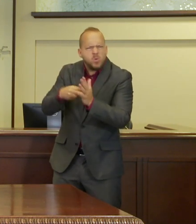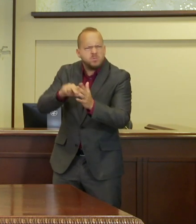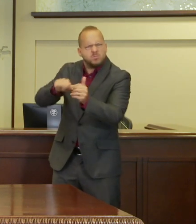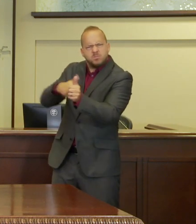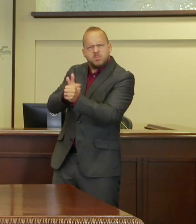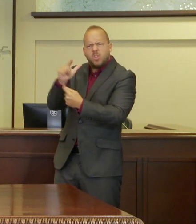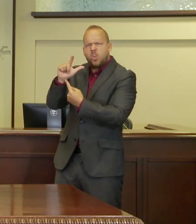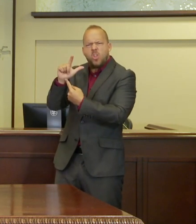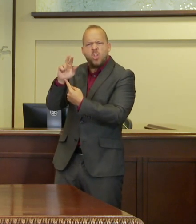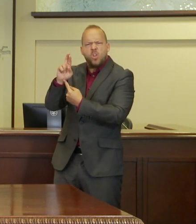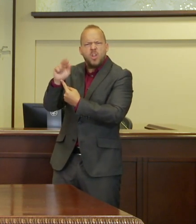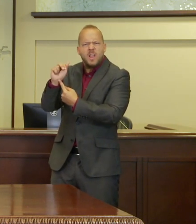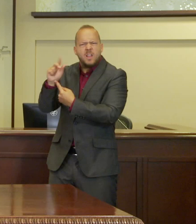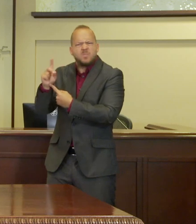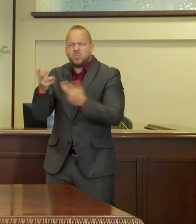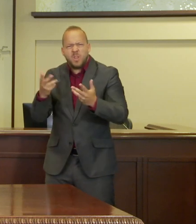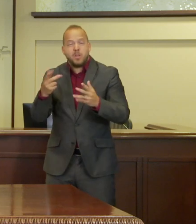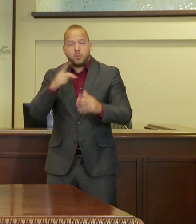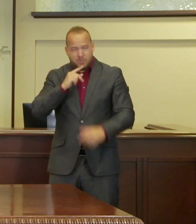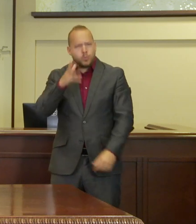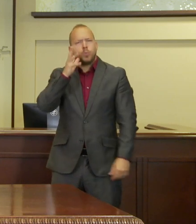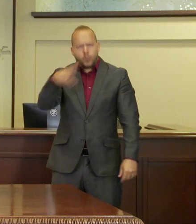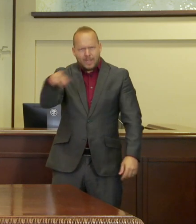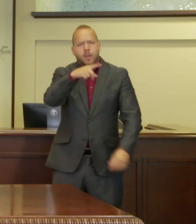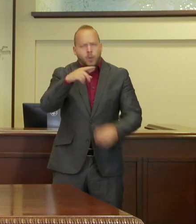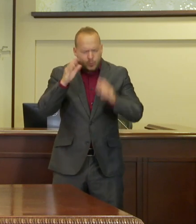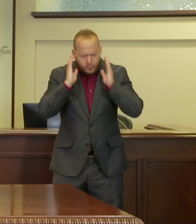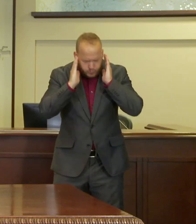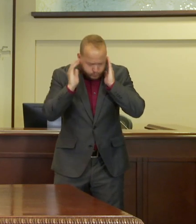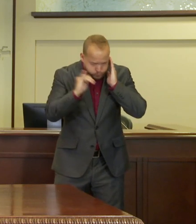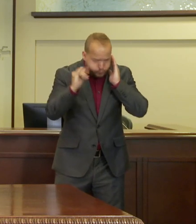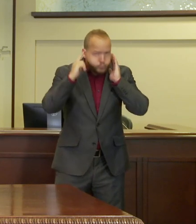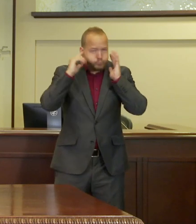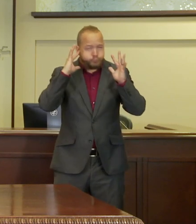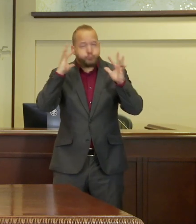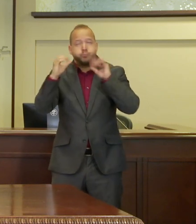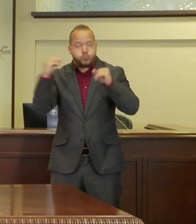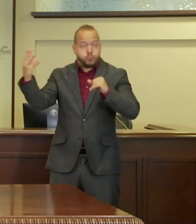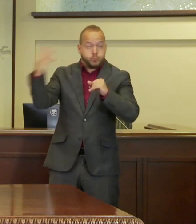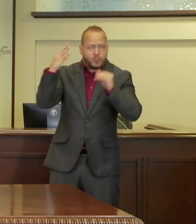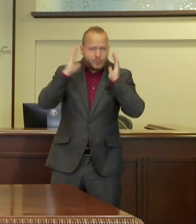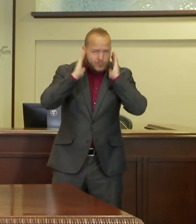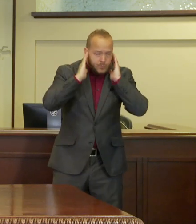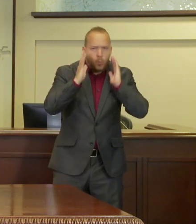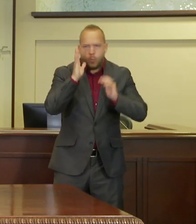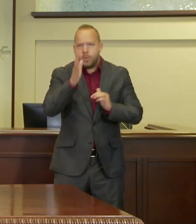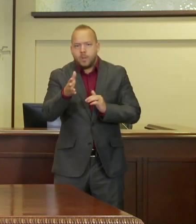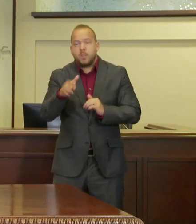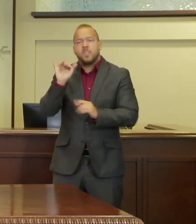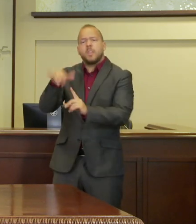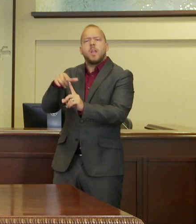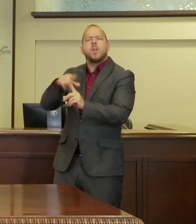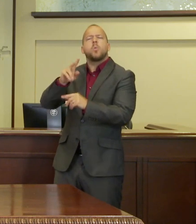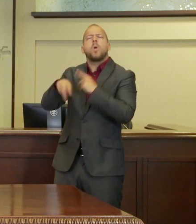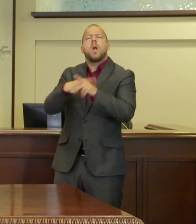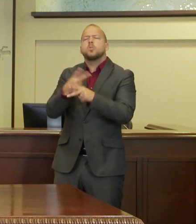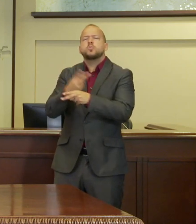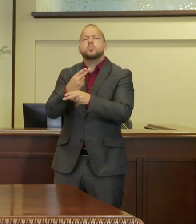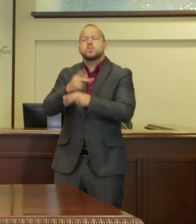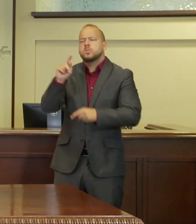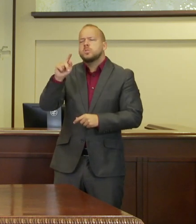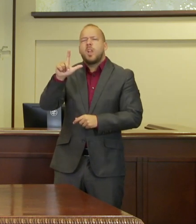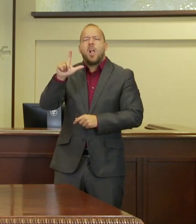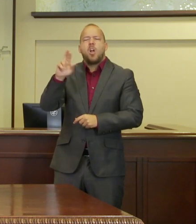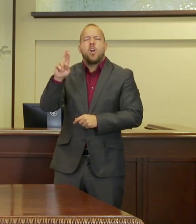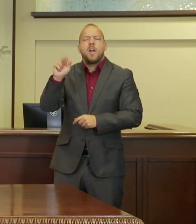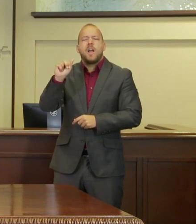listen to. And it's, again, you know, with all of these tools like the LRAD or CS or some of those other things are really